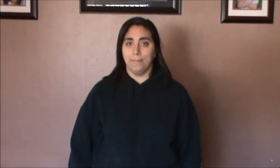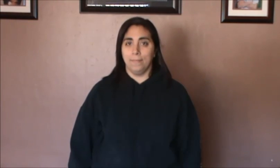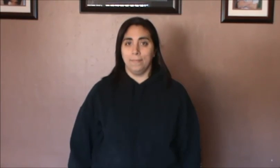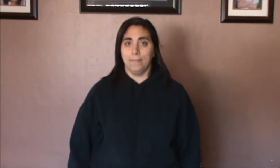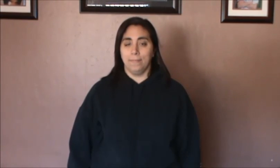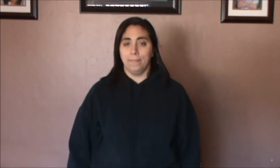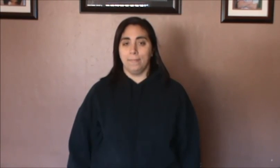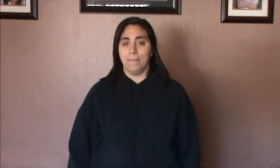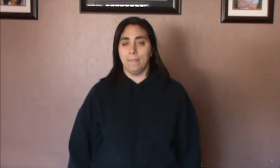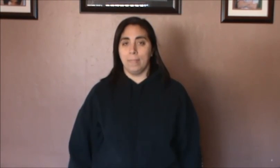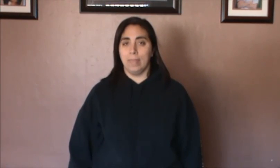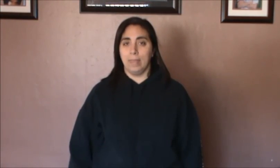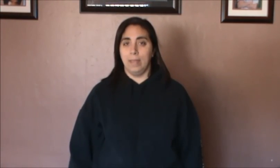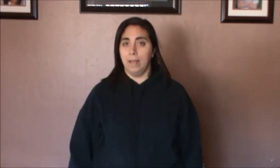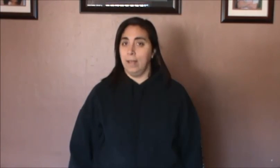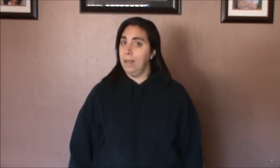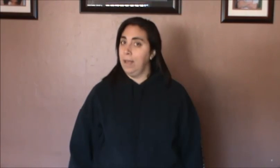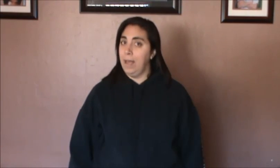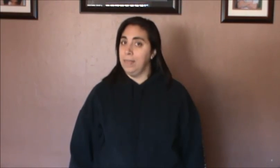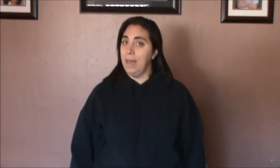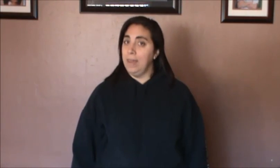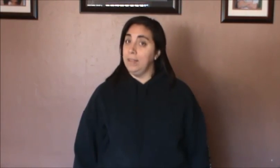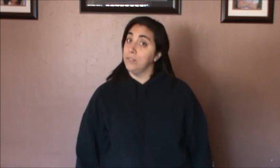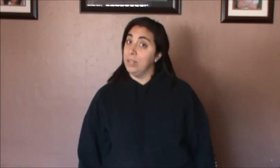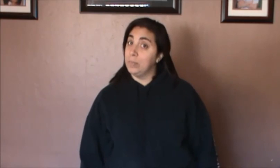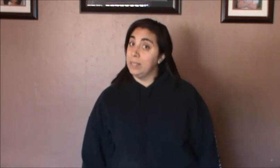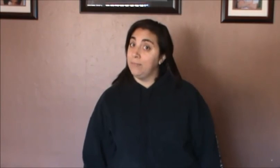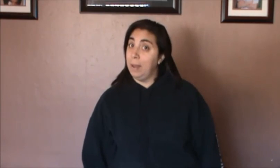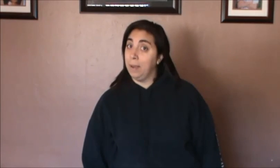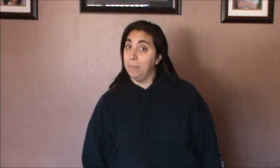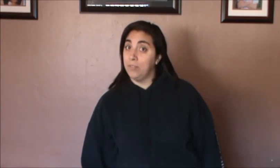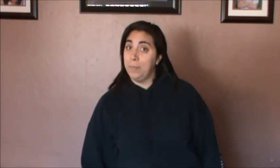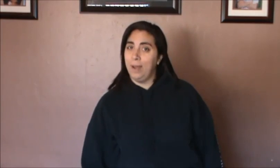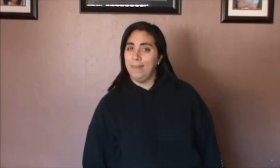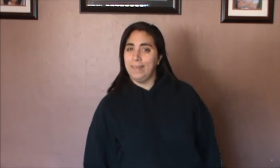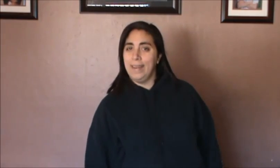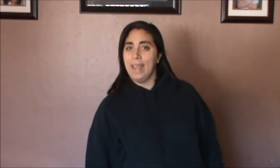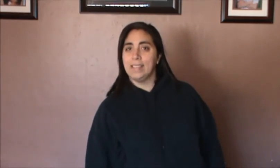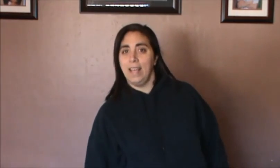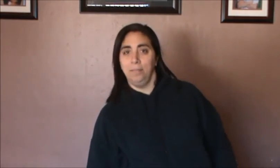And that is Christmas comes from the heart in ASL.